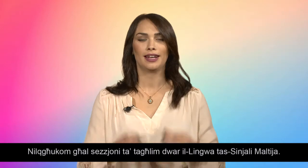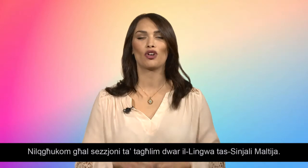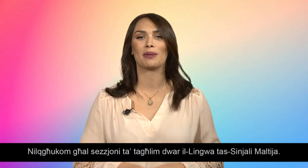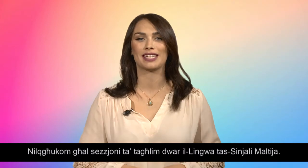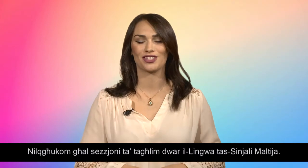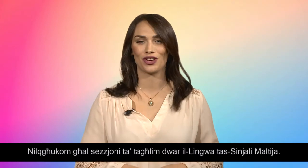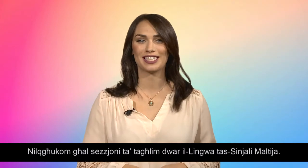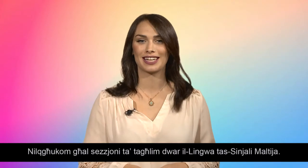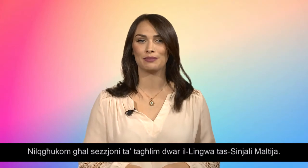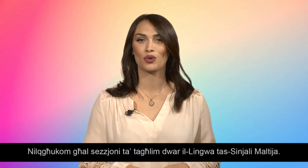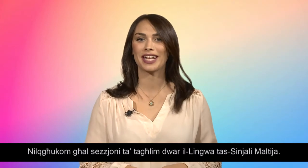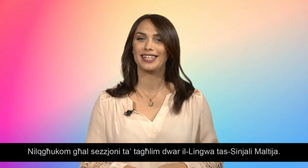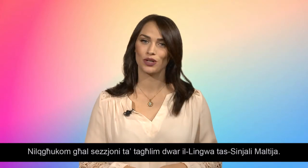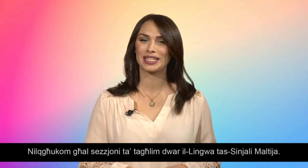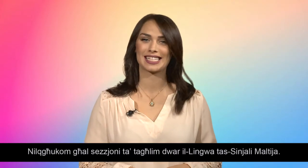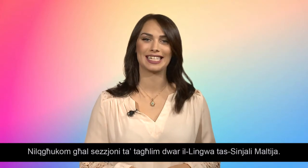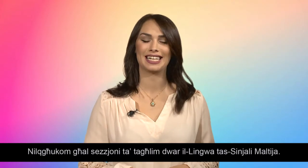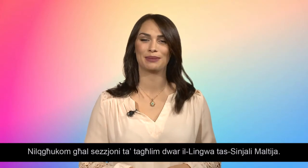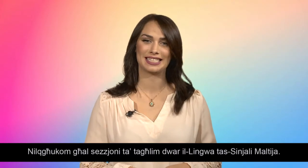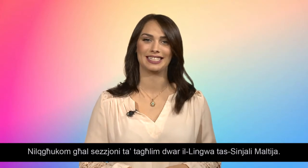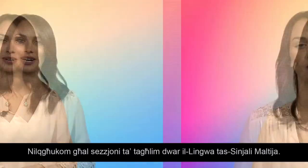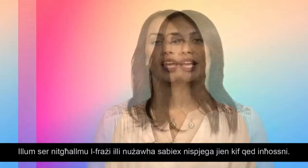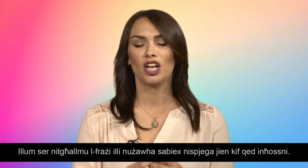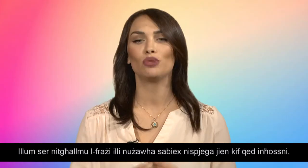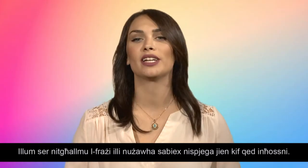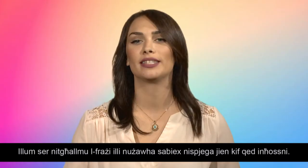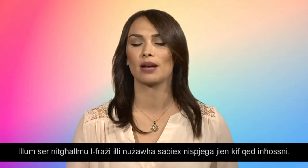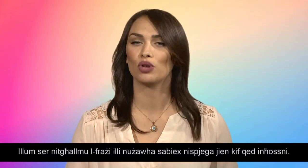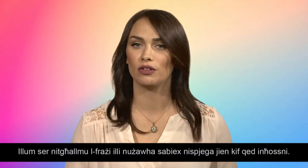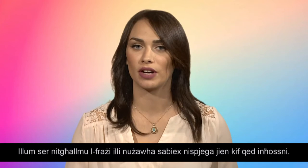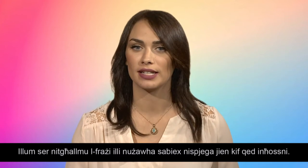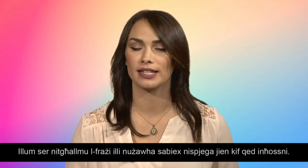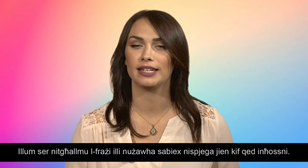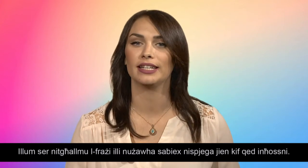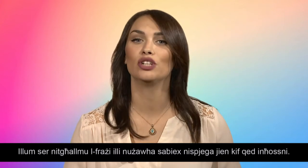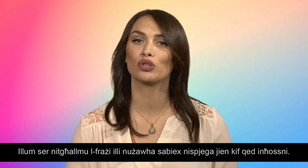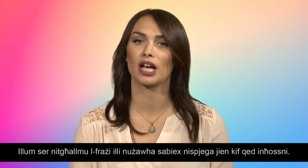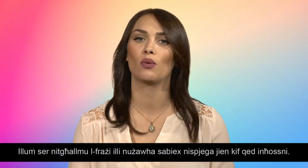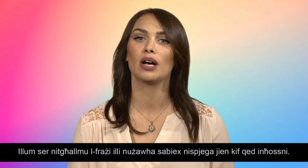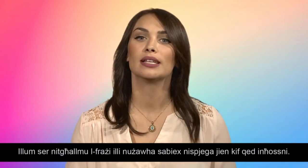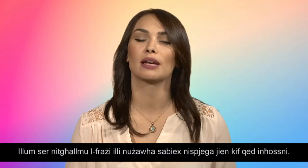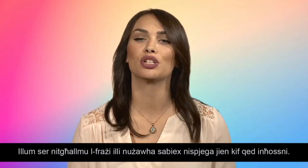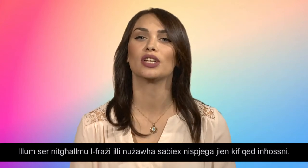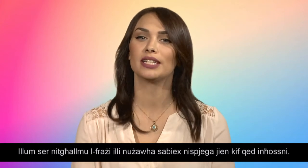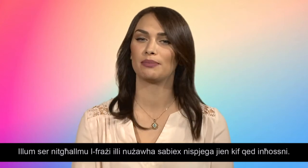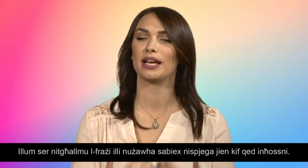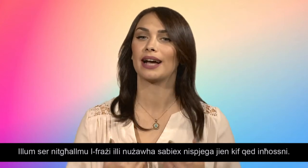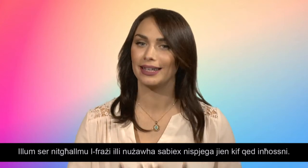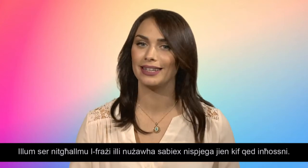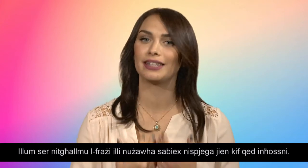nilqawkom ma' sezzjoni ta' talim dwar il-lingwa tas-sinjali Maltija. Illum ser nitalmu il-frażi li nużawha sabiex nispjega jien kif